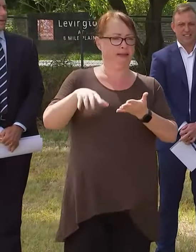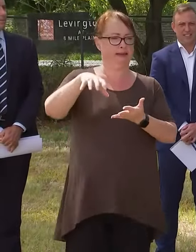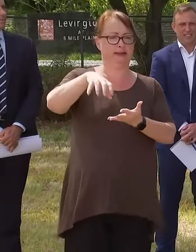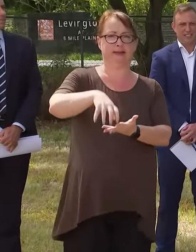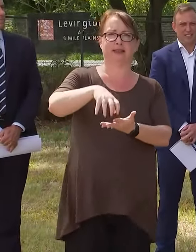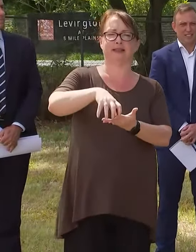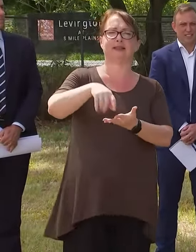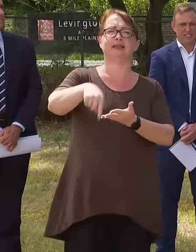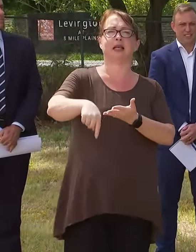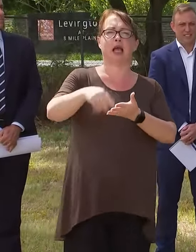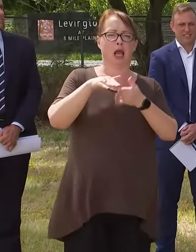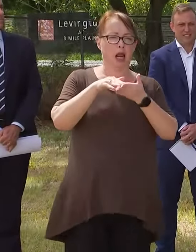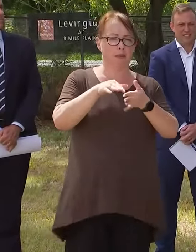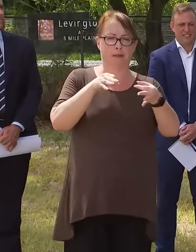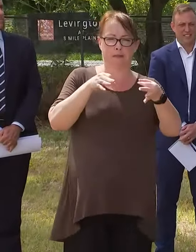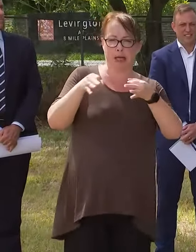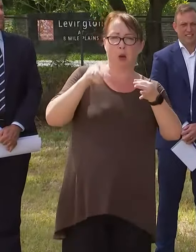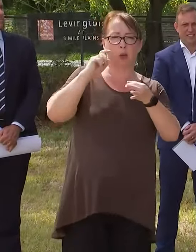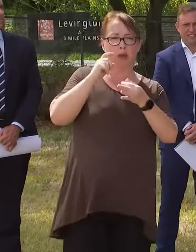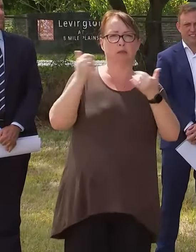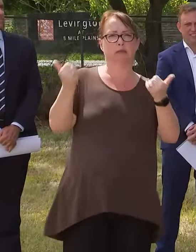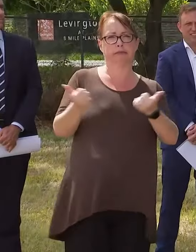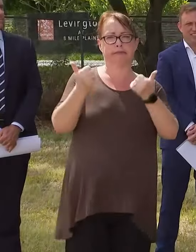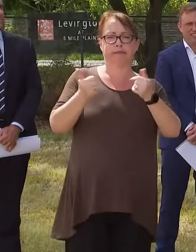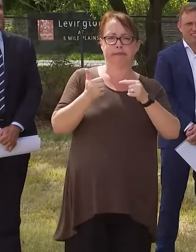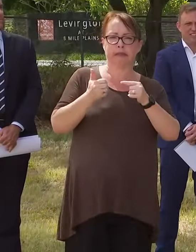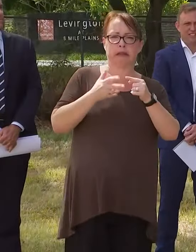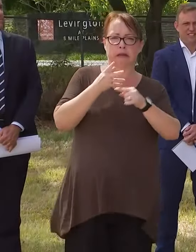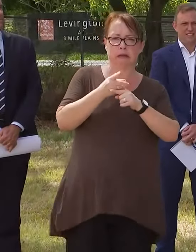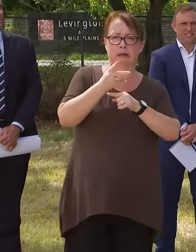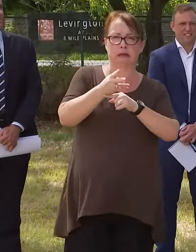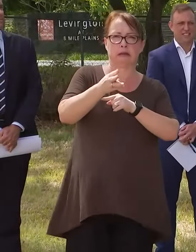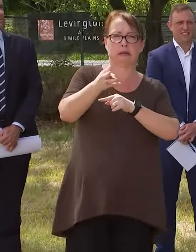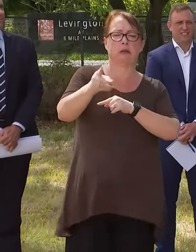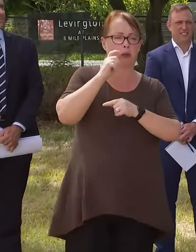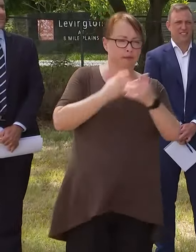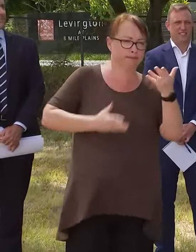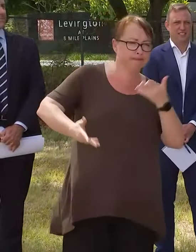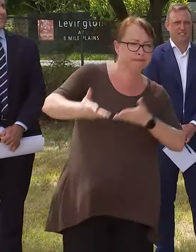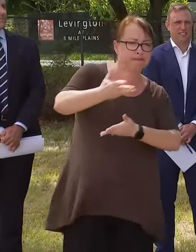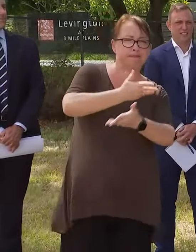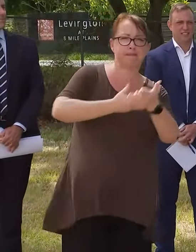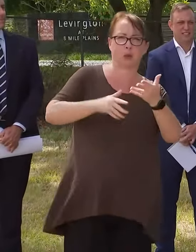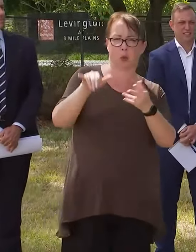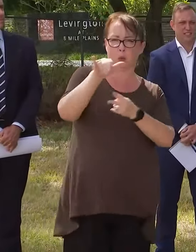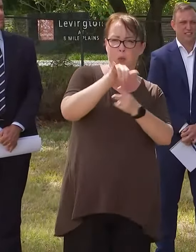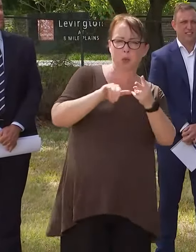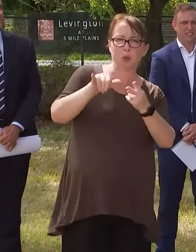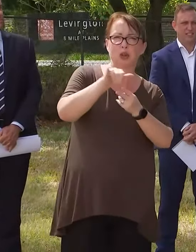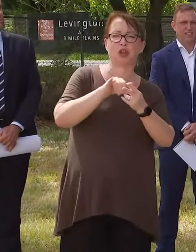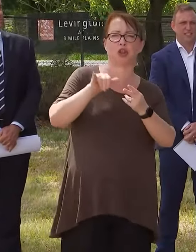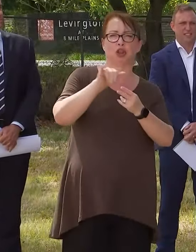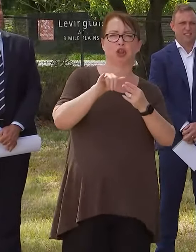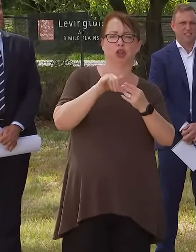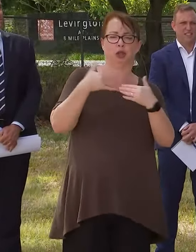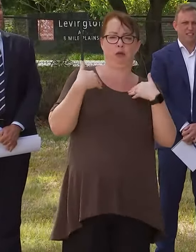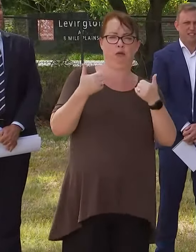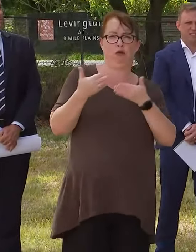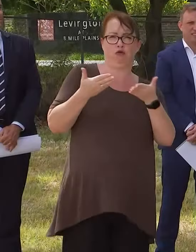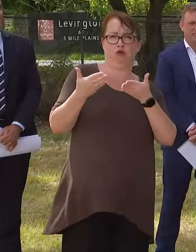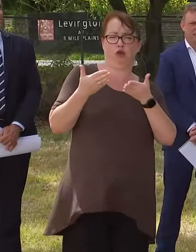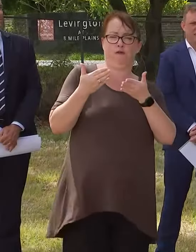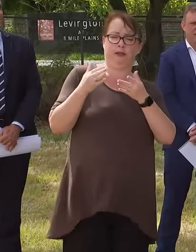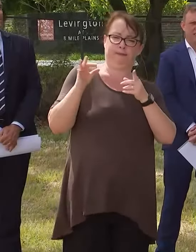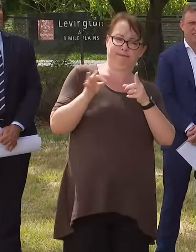of consultation that goes on over coming weeks about exactly what services are suitable for each individual satellite